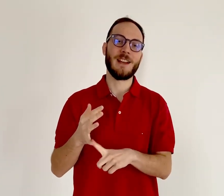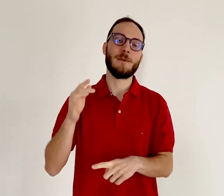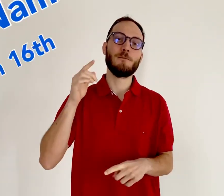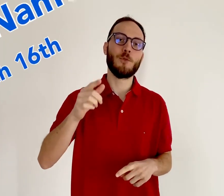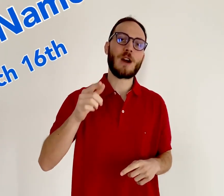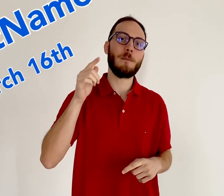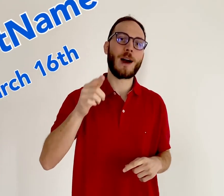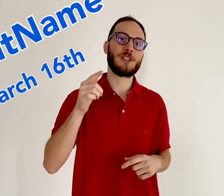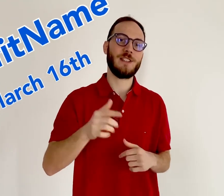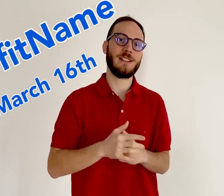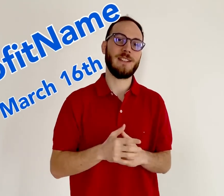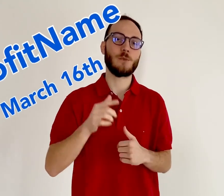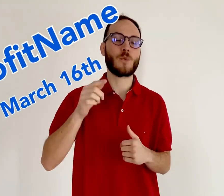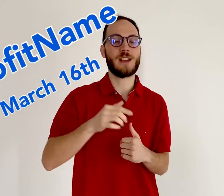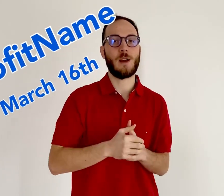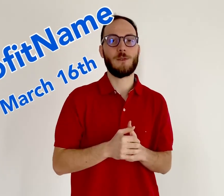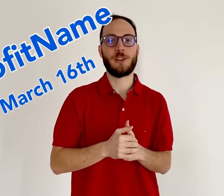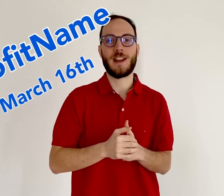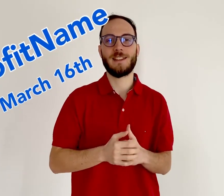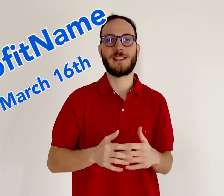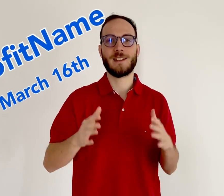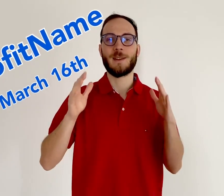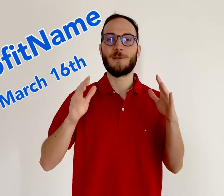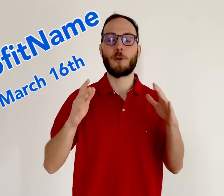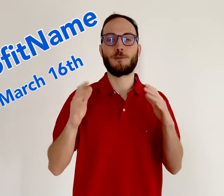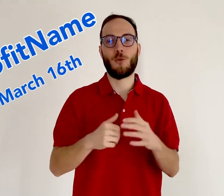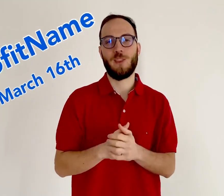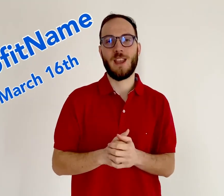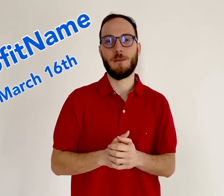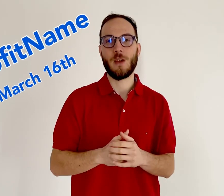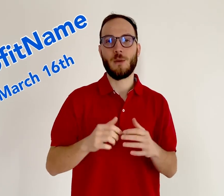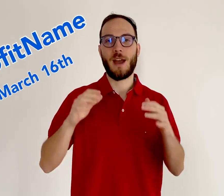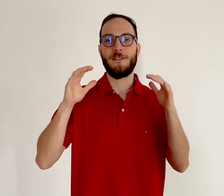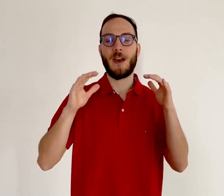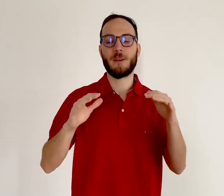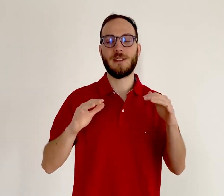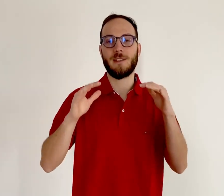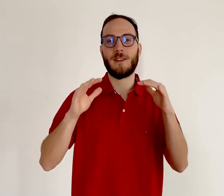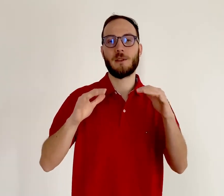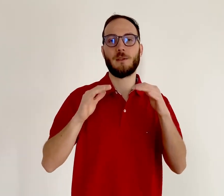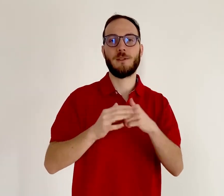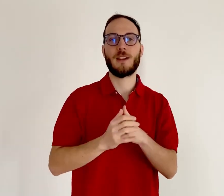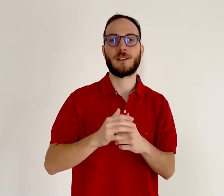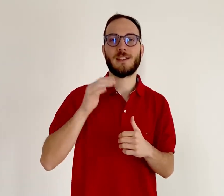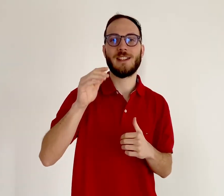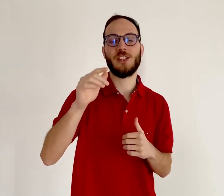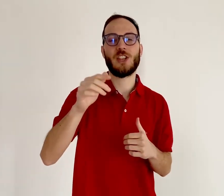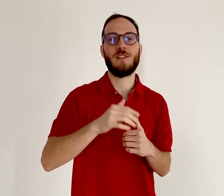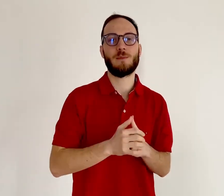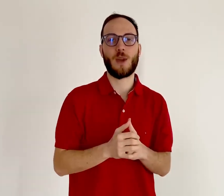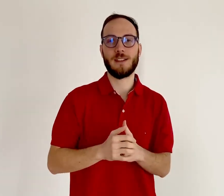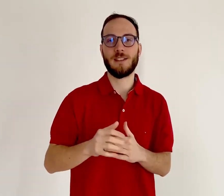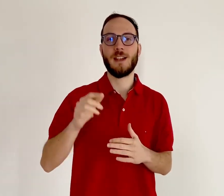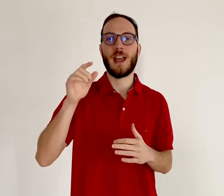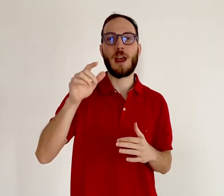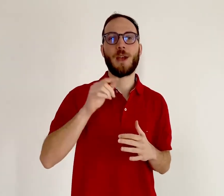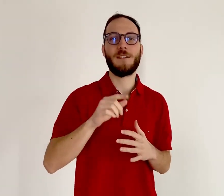book march 16 right now in your calendars for profit name we have thousands and thousands of dollars in JV prices and we have